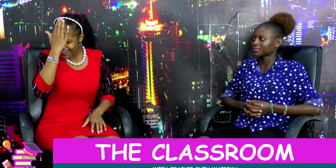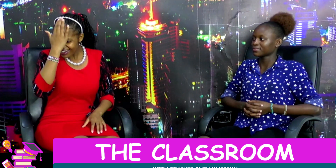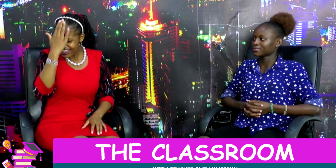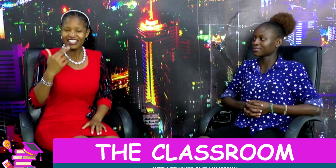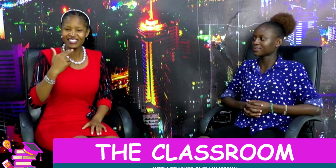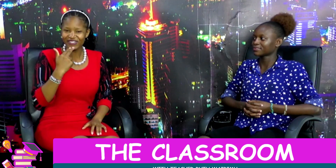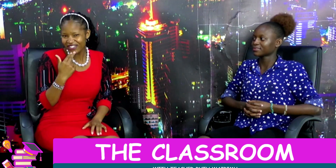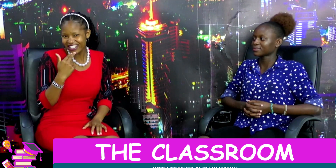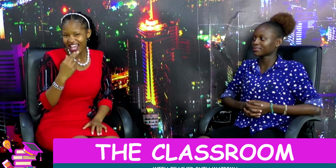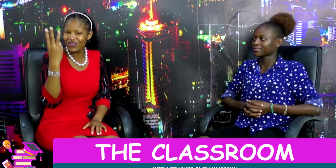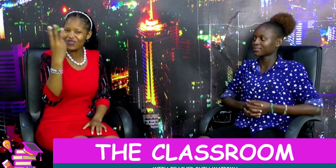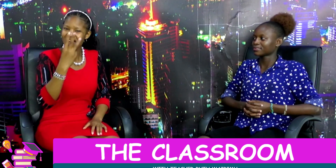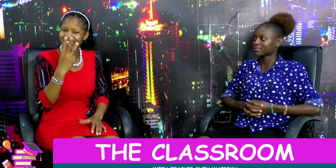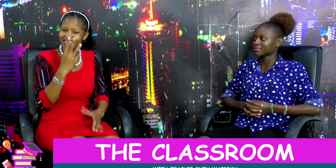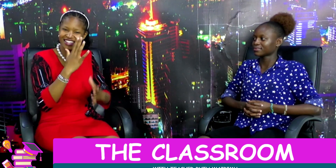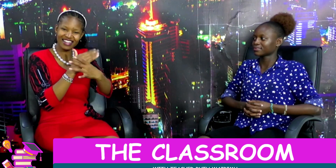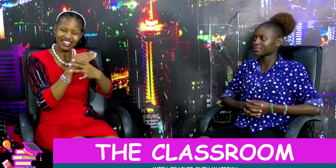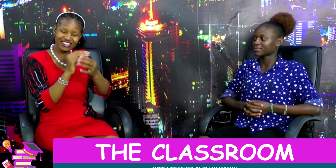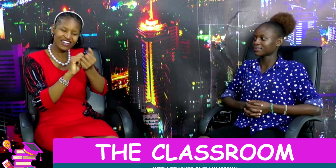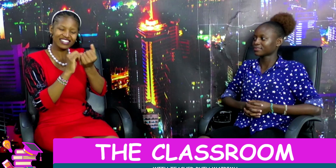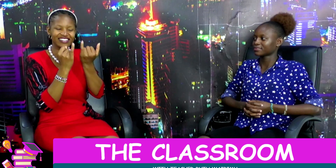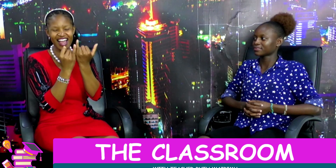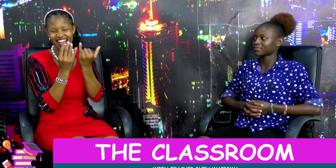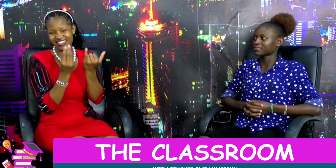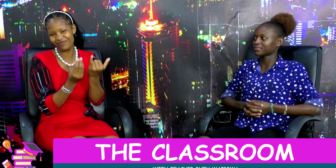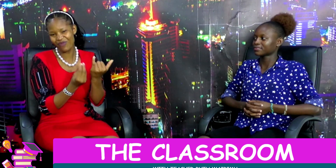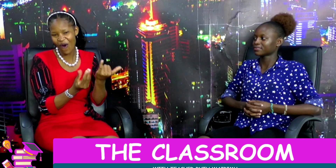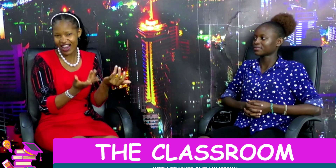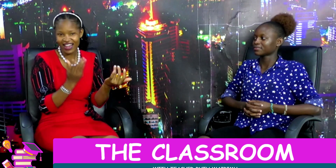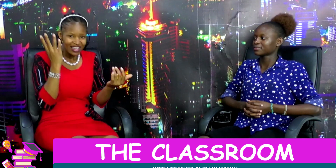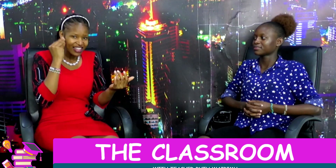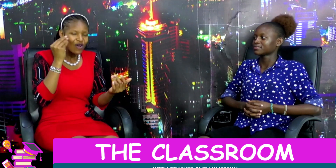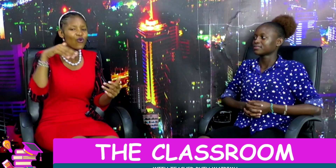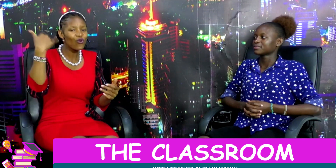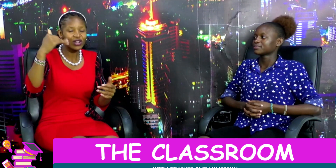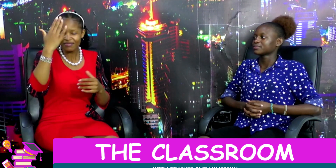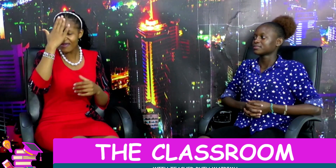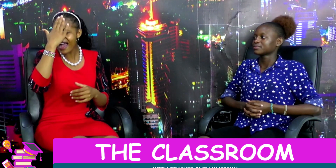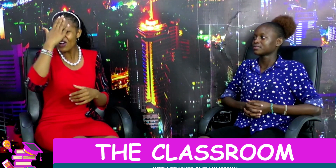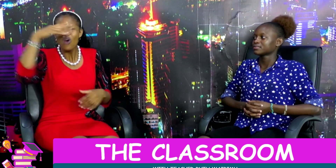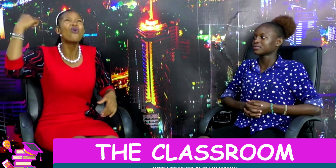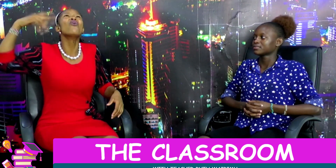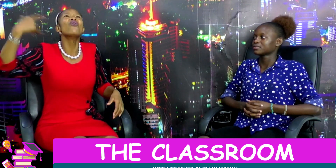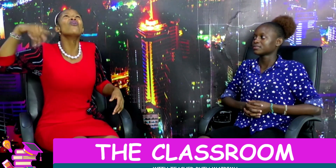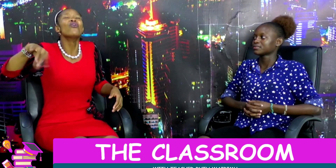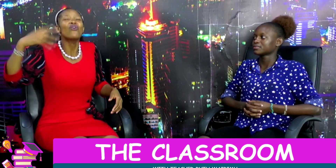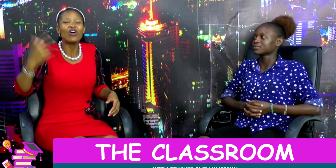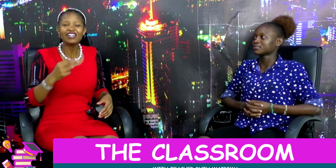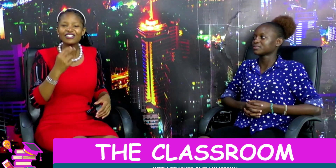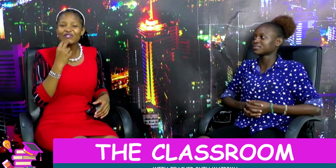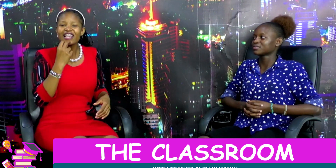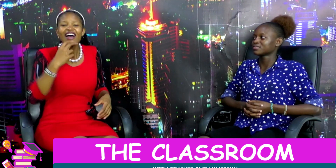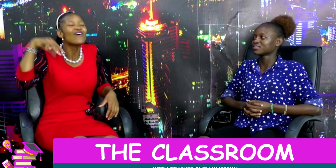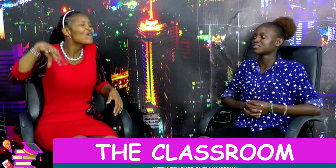take a week, you learn Monday, Tuesday, Wednesday, Thursday. Those are the days of the week. It becomes so interesting because you'll